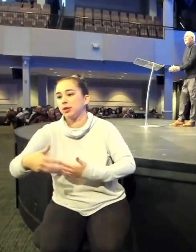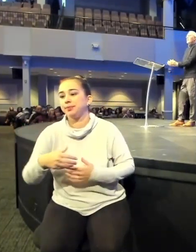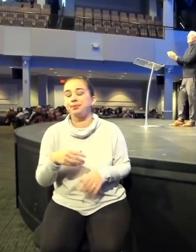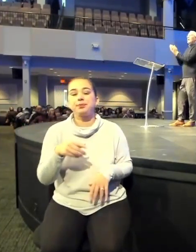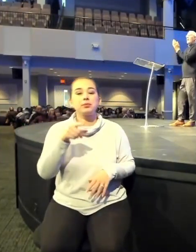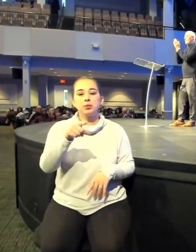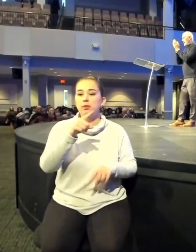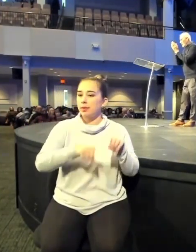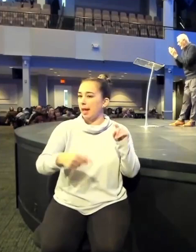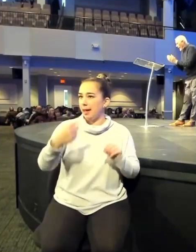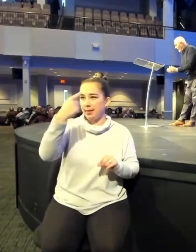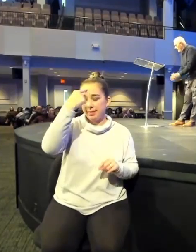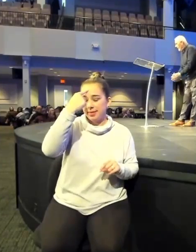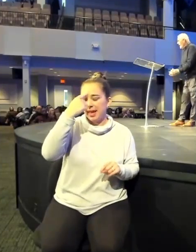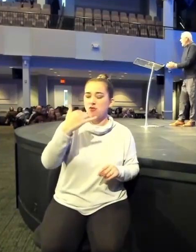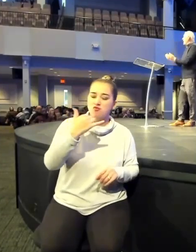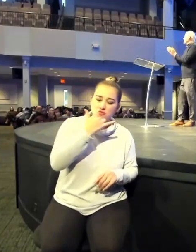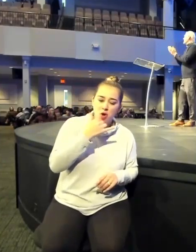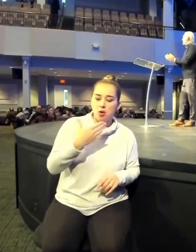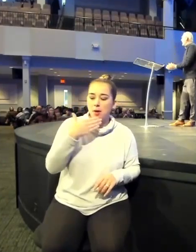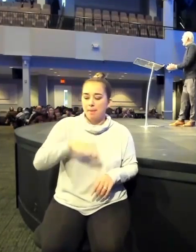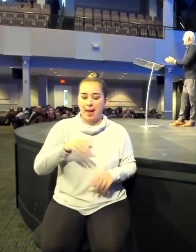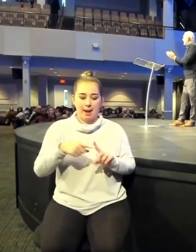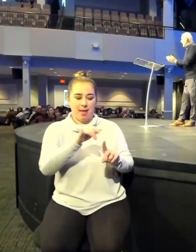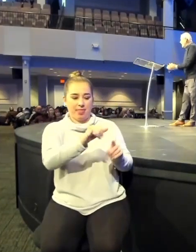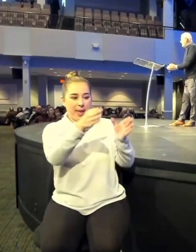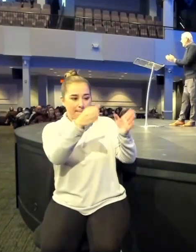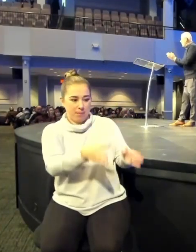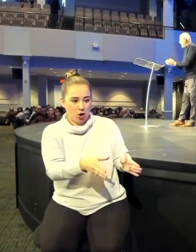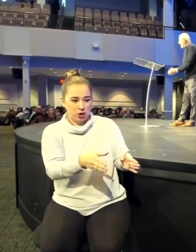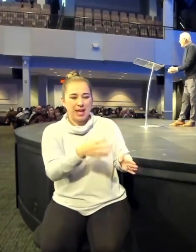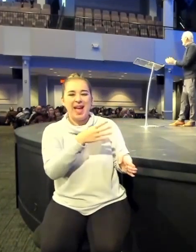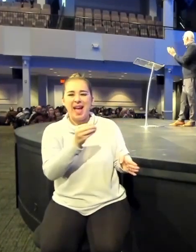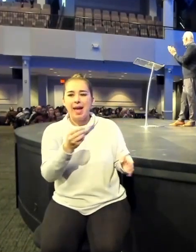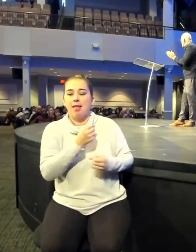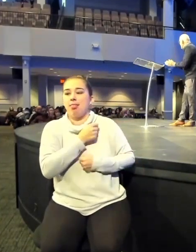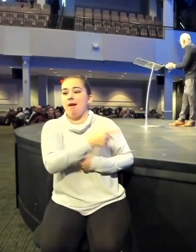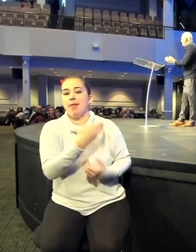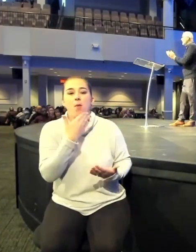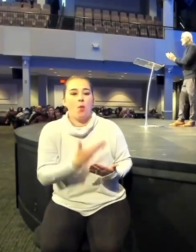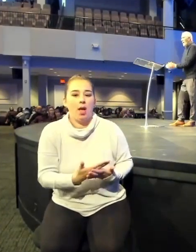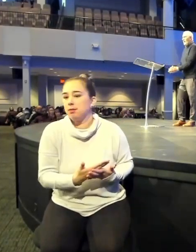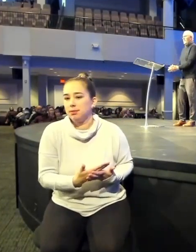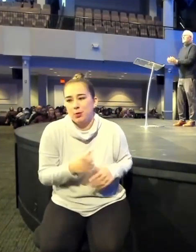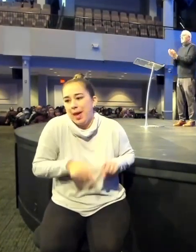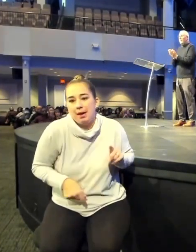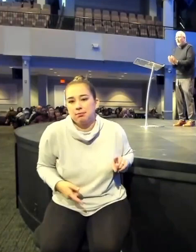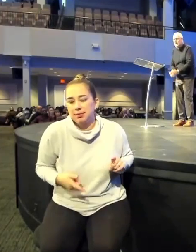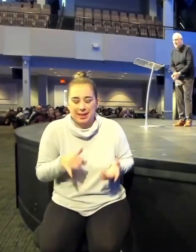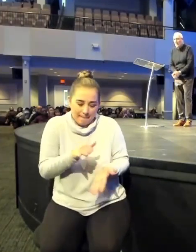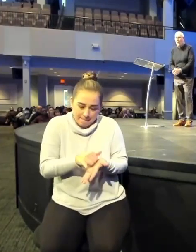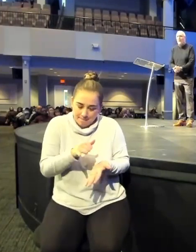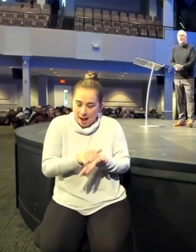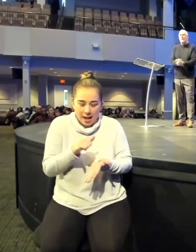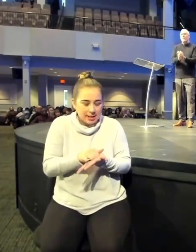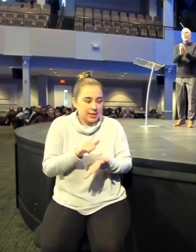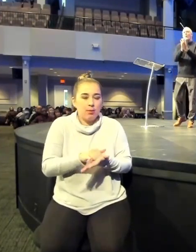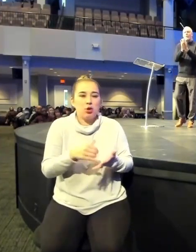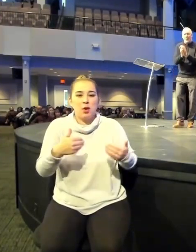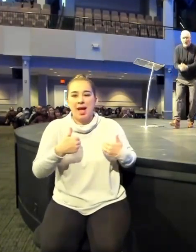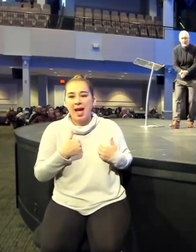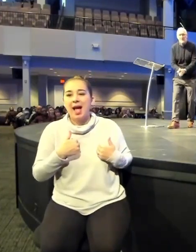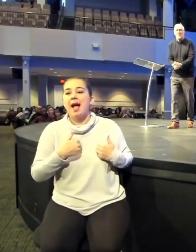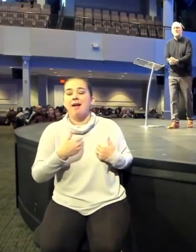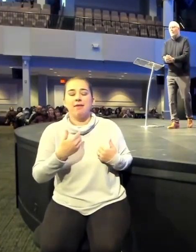wrongly. You cannot think badly about someone and love them well at the same time. It is impossible to have the